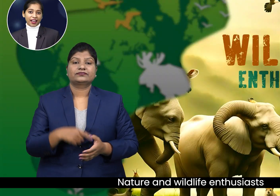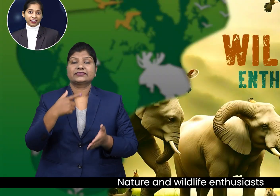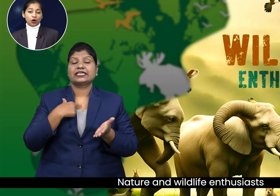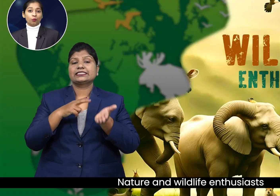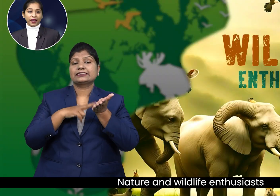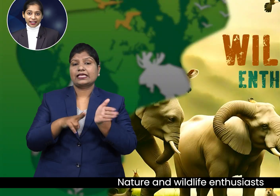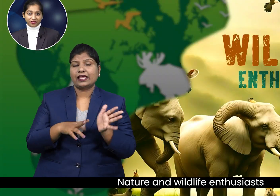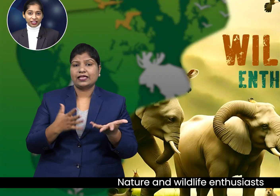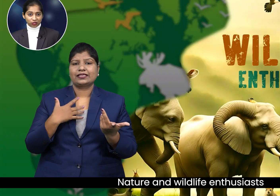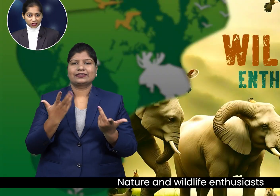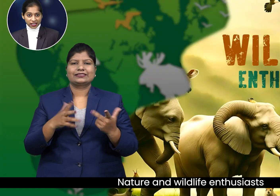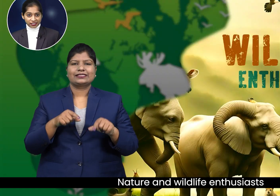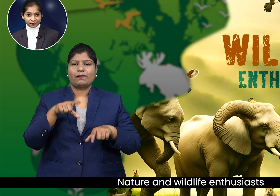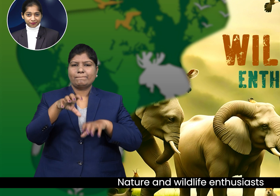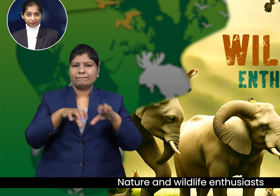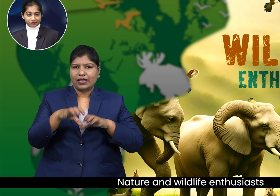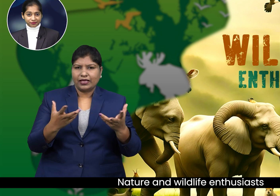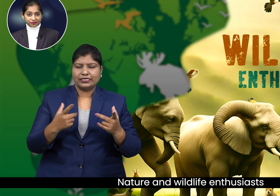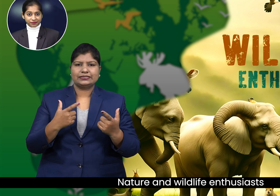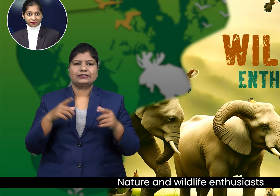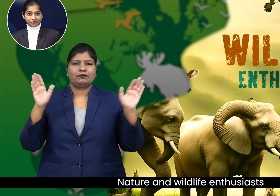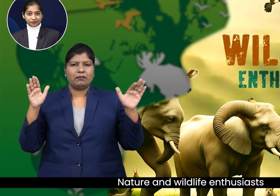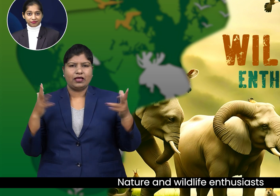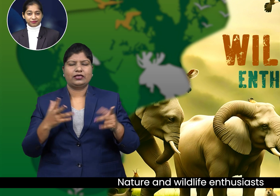Nature and wildlife enthusiasts